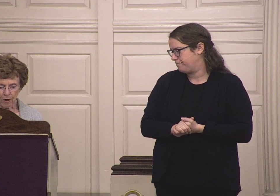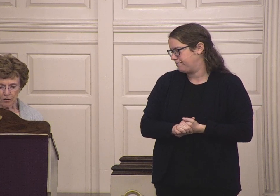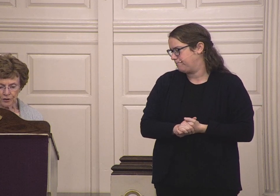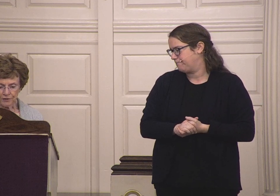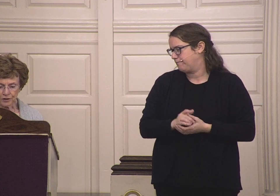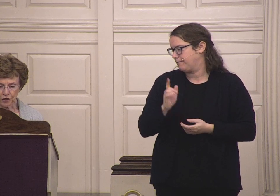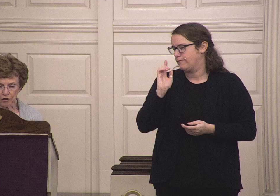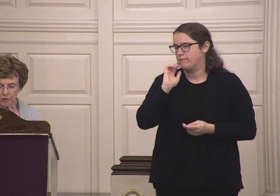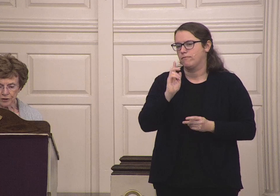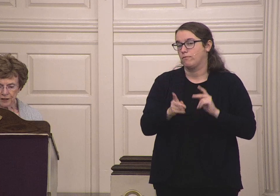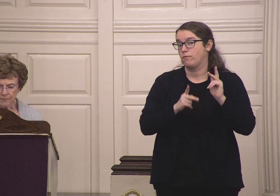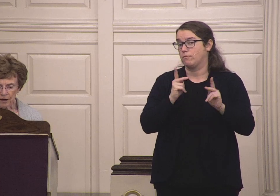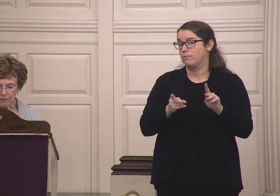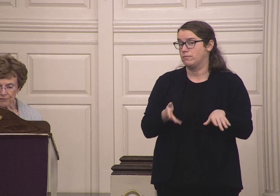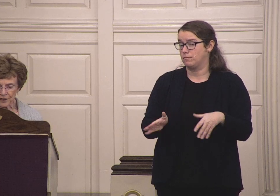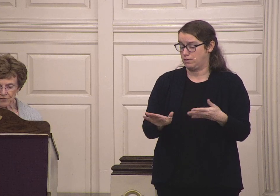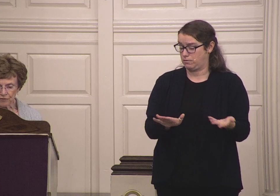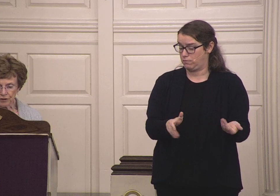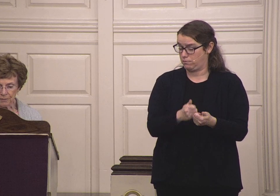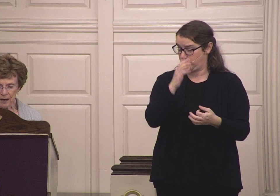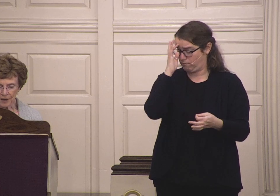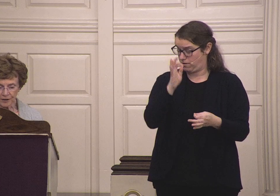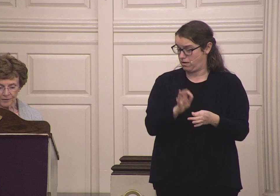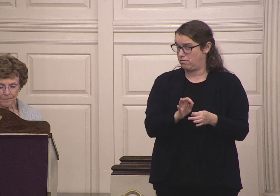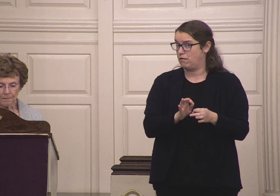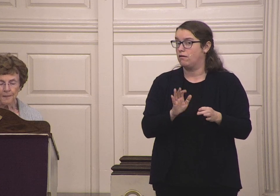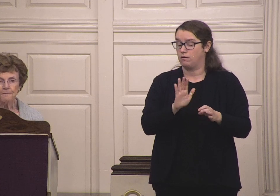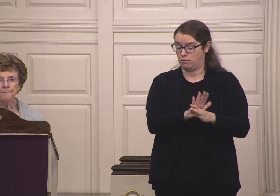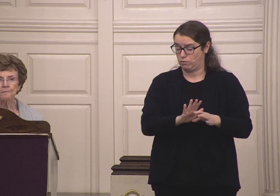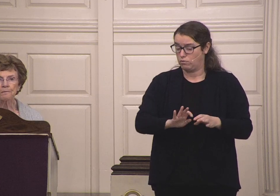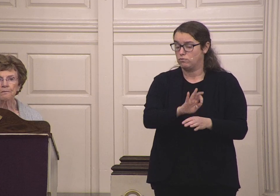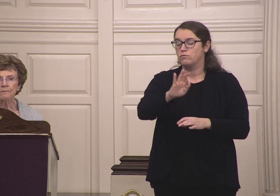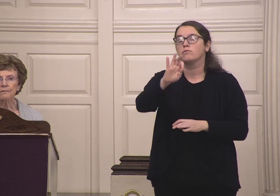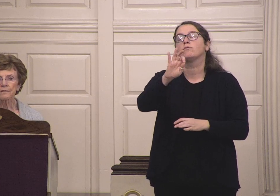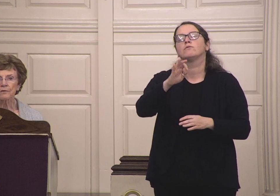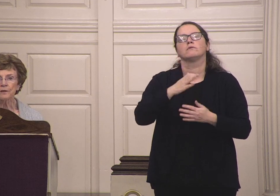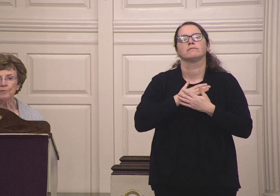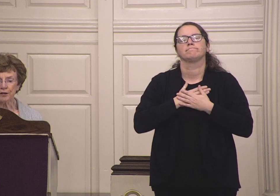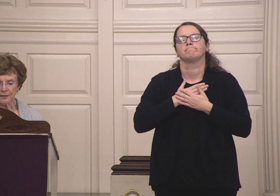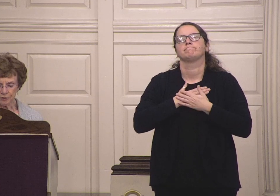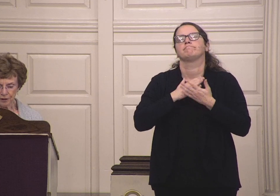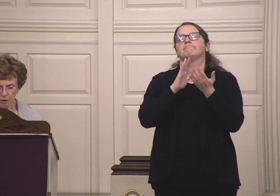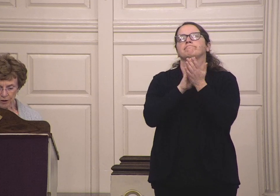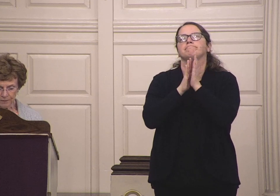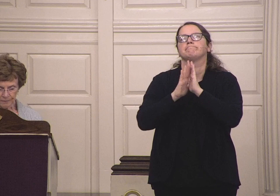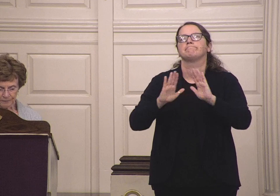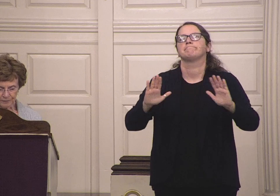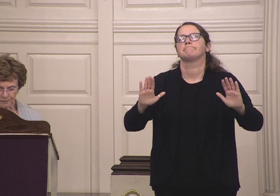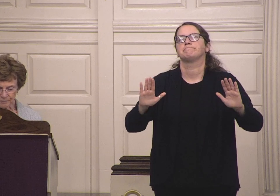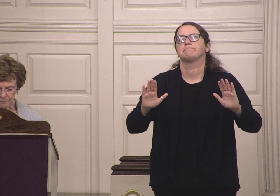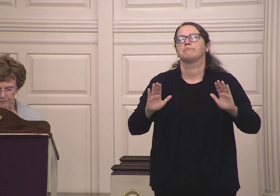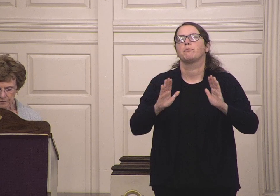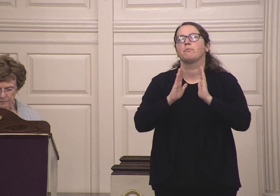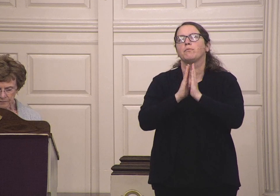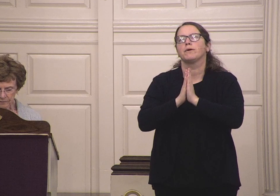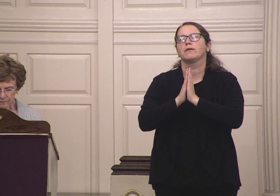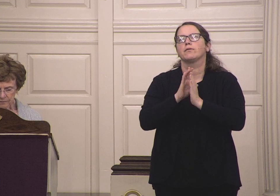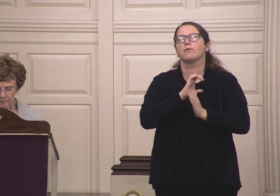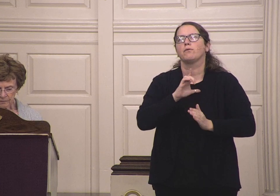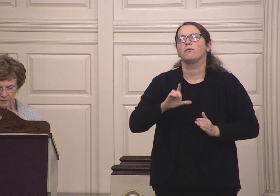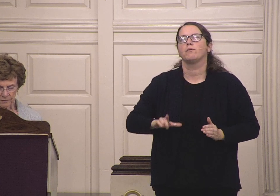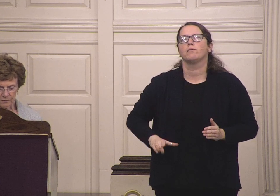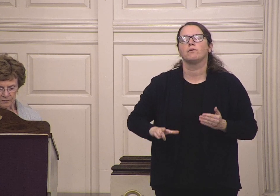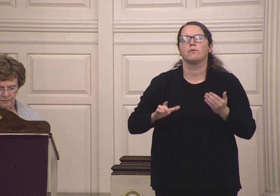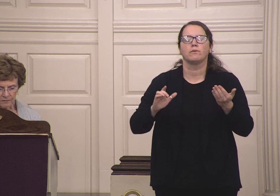For the repose of the souls of the faithful departed, we pray to the Lord.